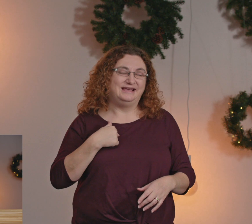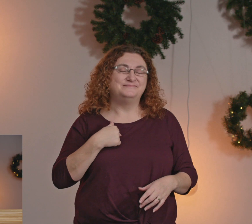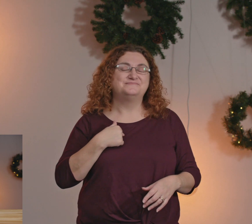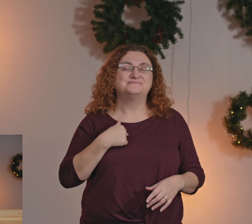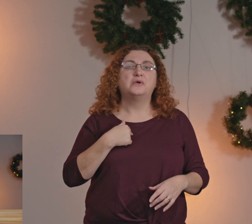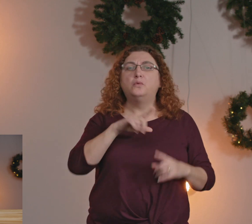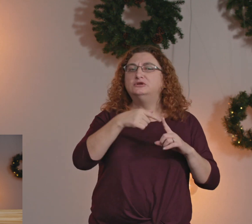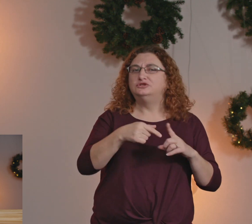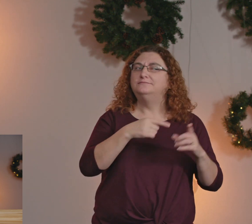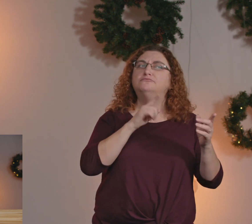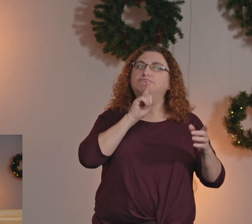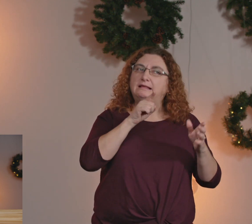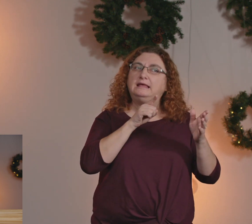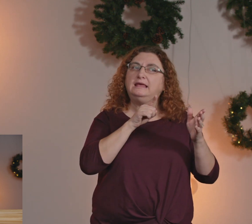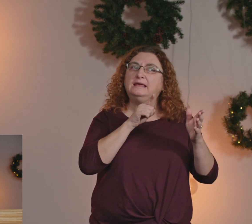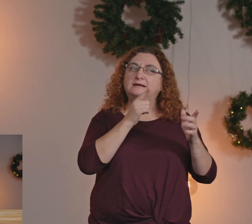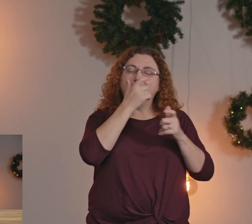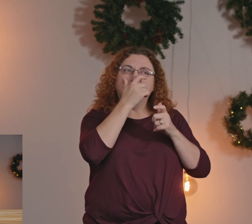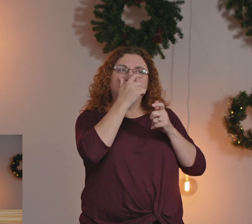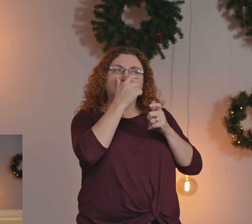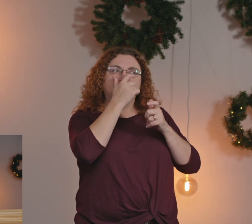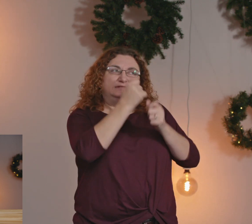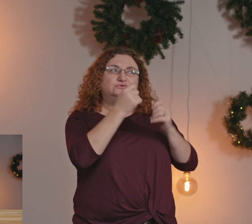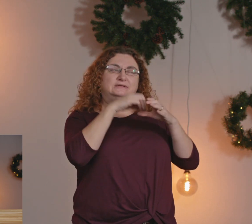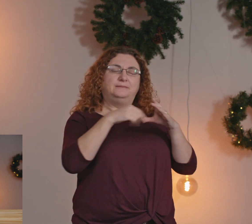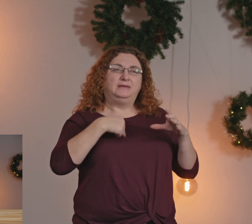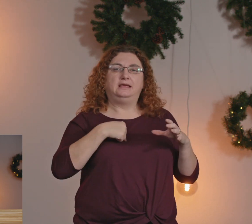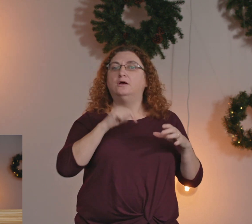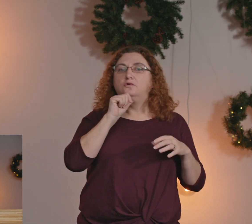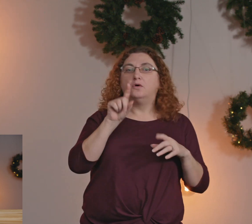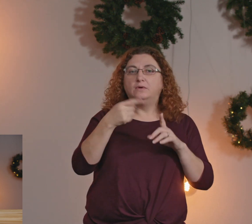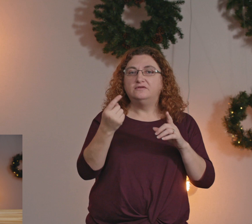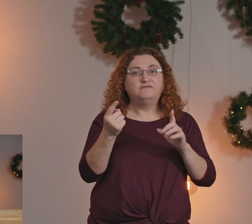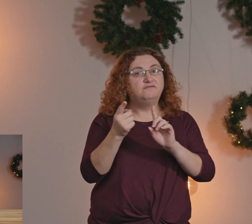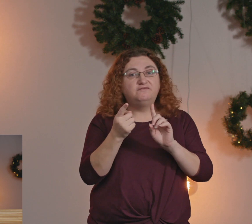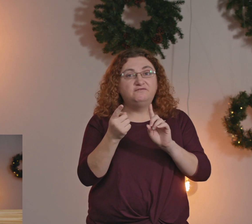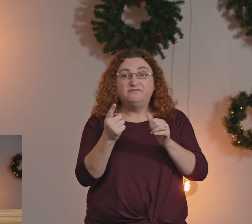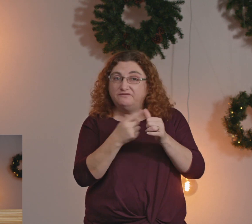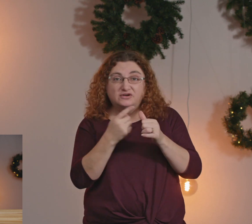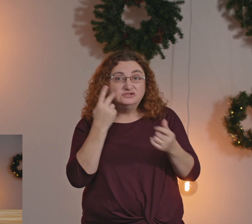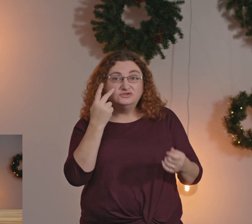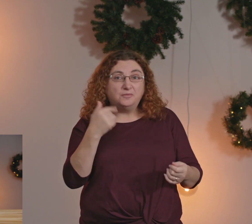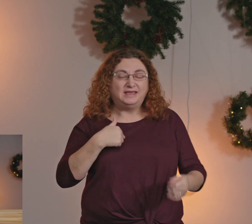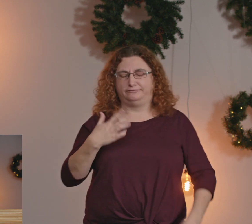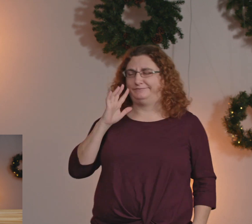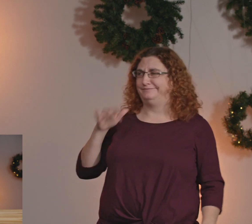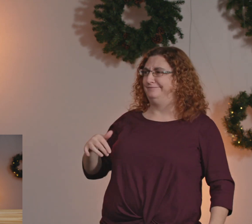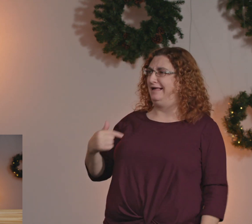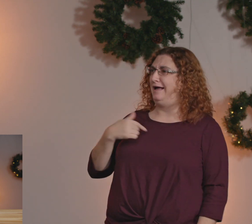care and interest in me was not when she first saw me, which of course shocked